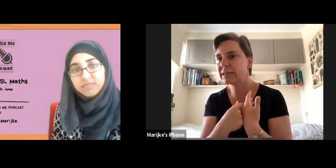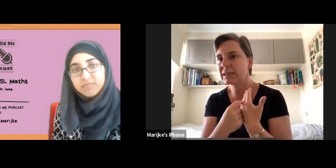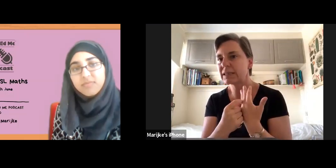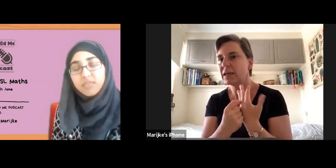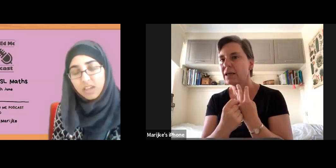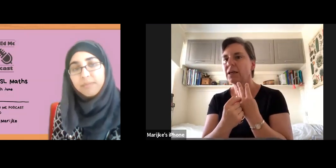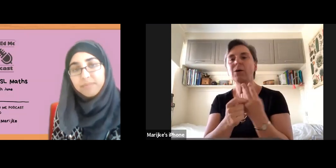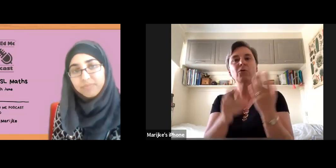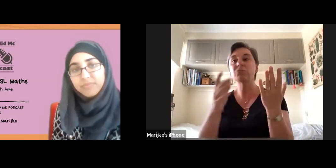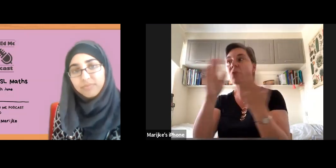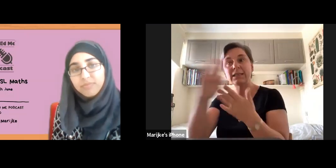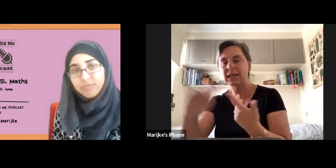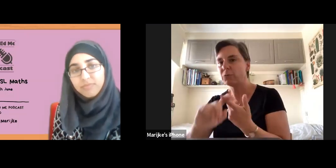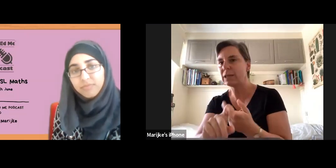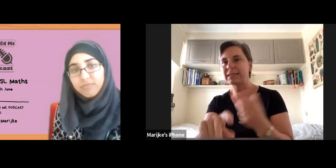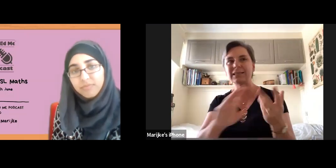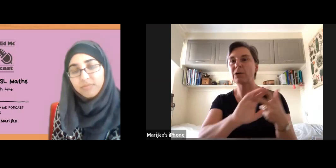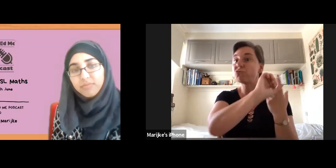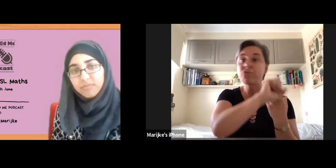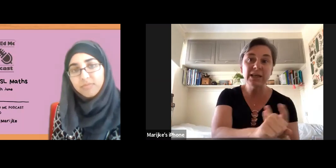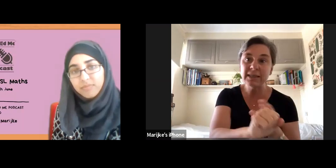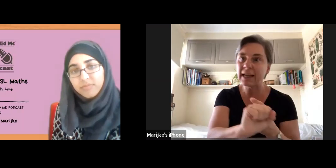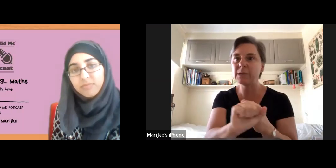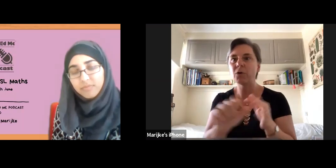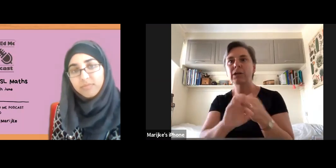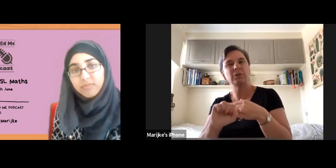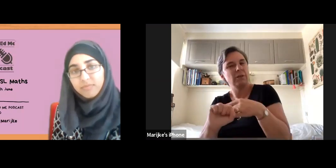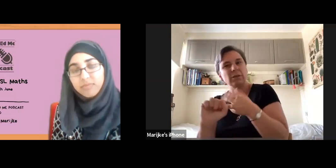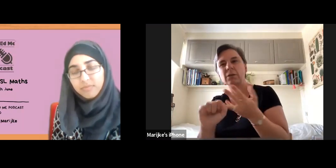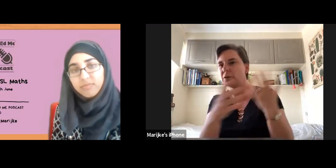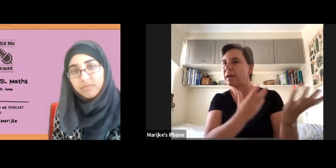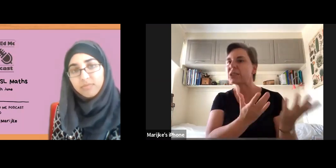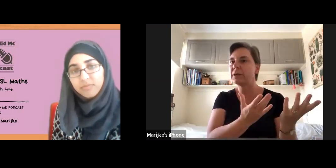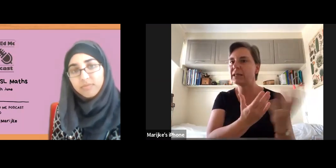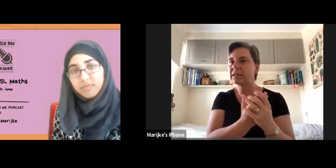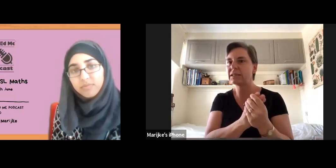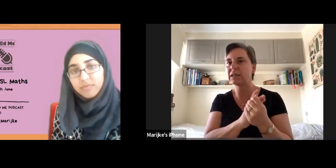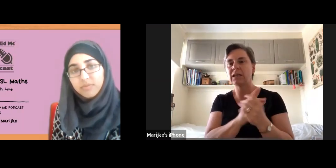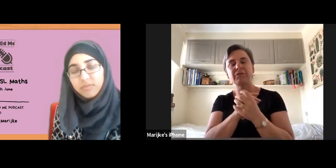practice. Yeah. I wasn't writing any more lessons, I wasn't reading anymore, I was, maths related. And after